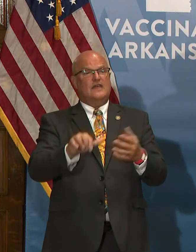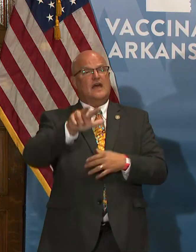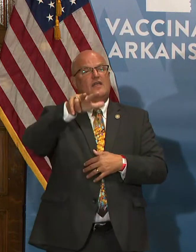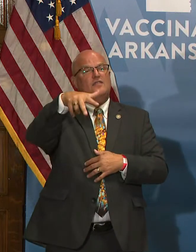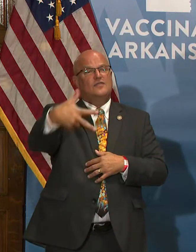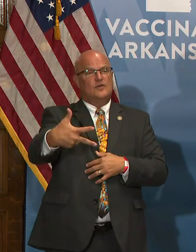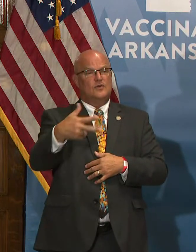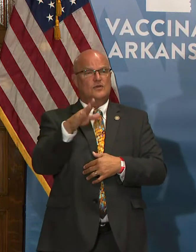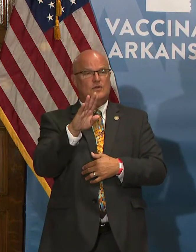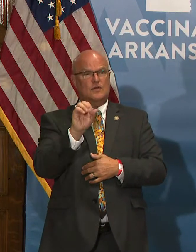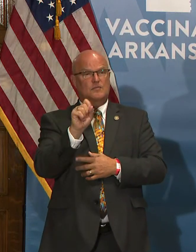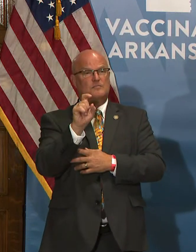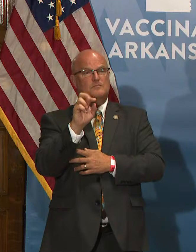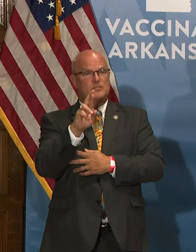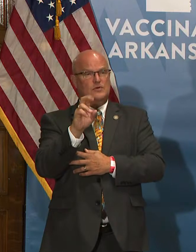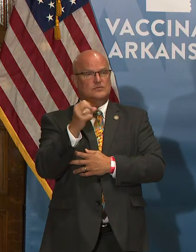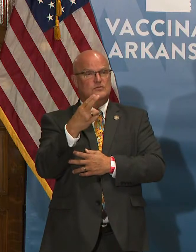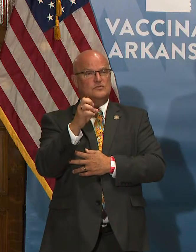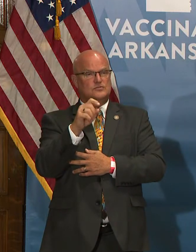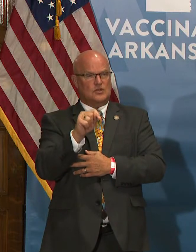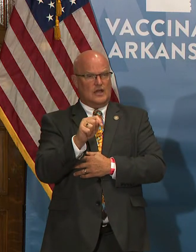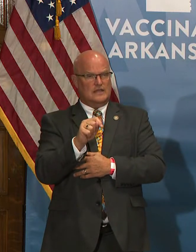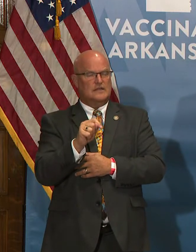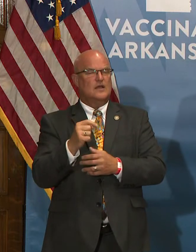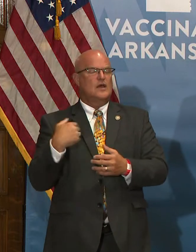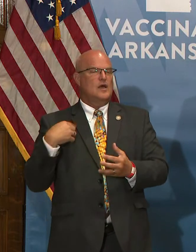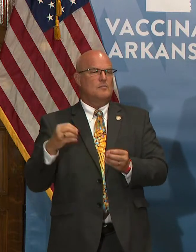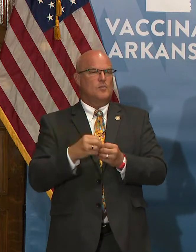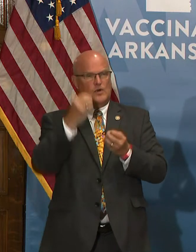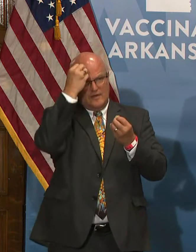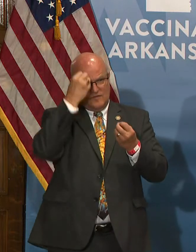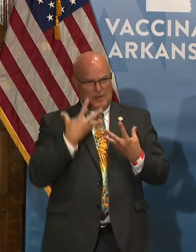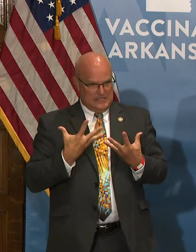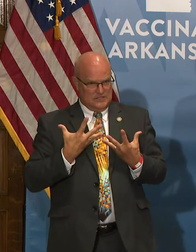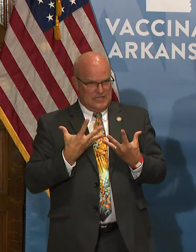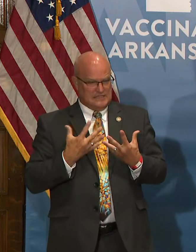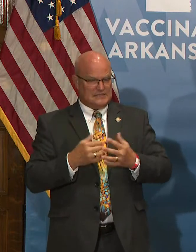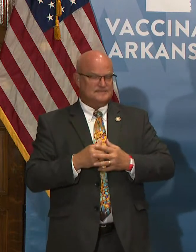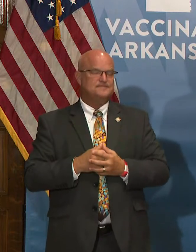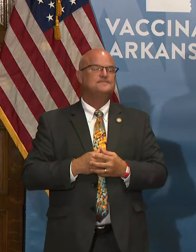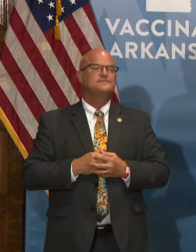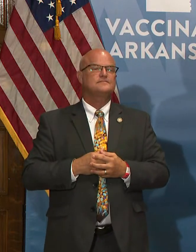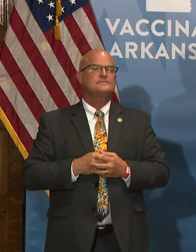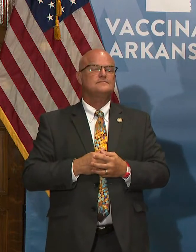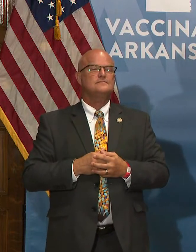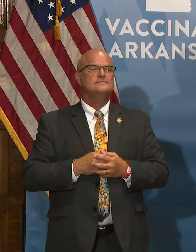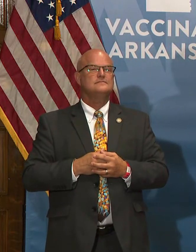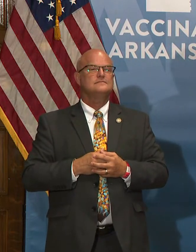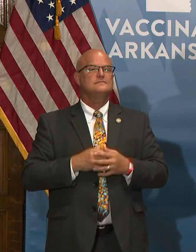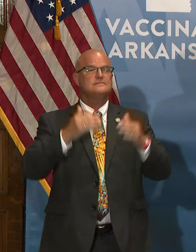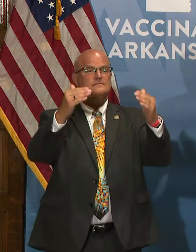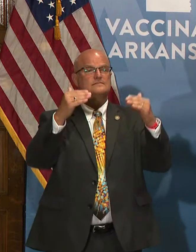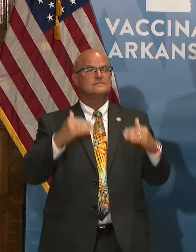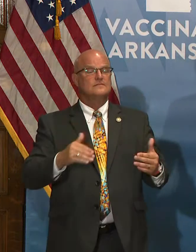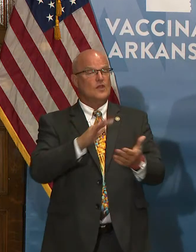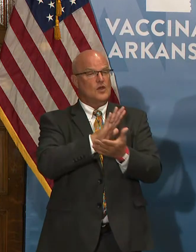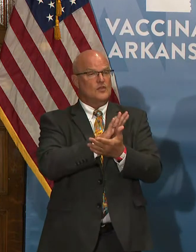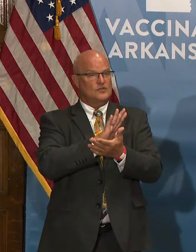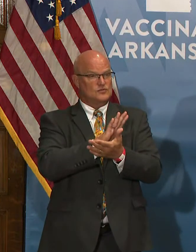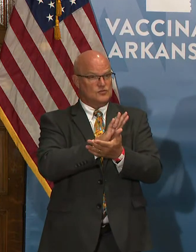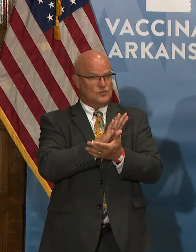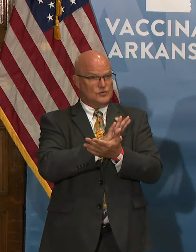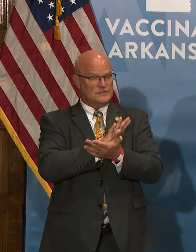third booster shot as we get more information. And then let me go to our school